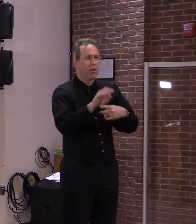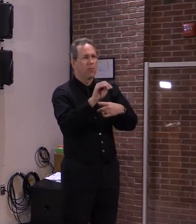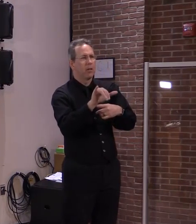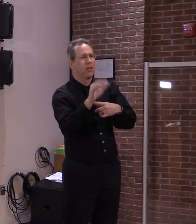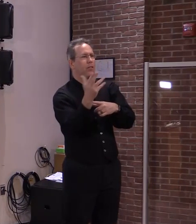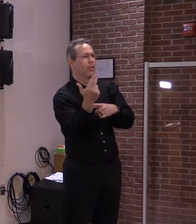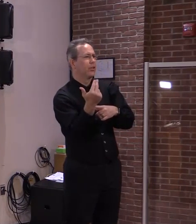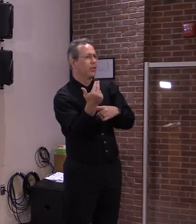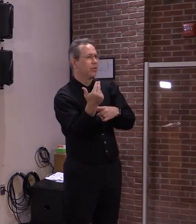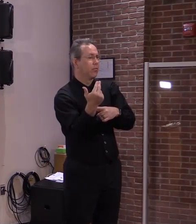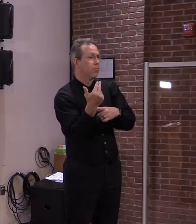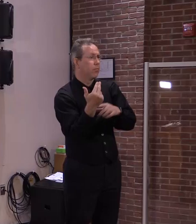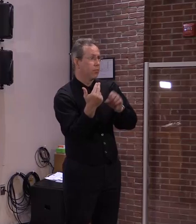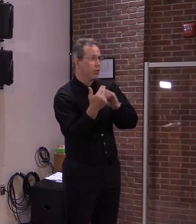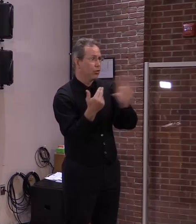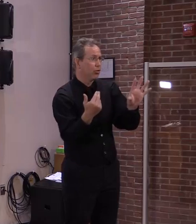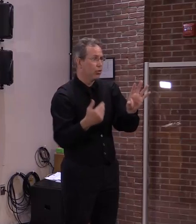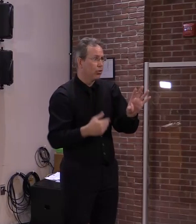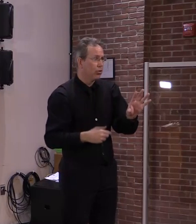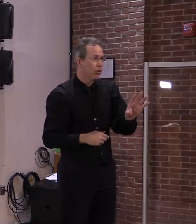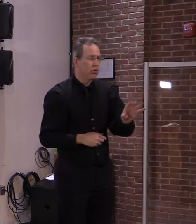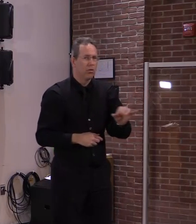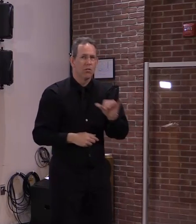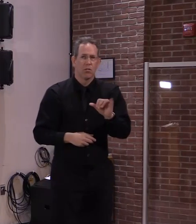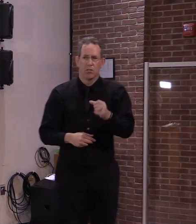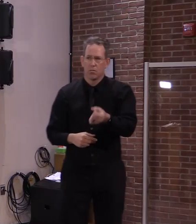Okay, that's all for me. Thank you. Okay.